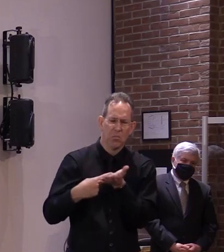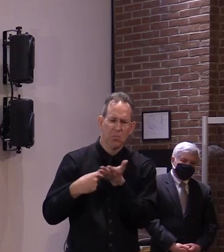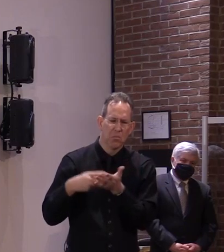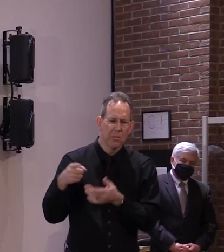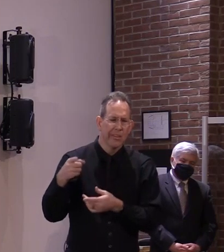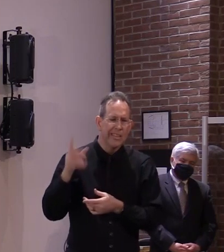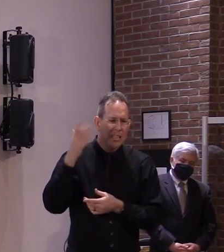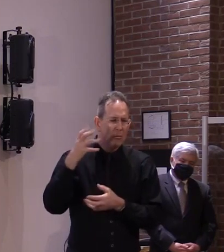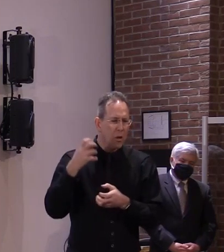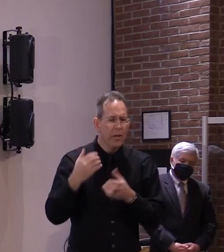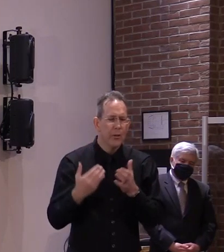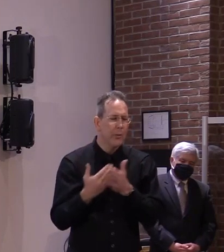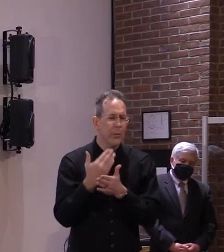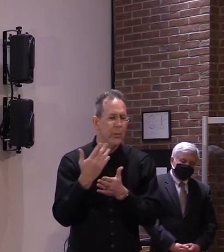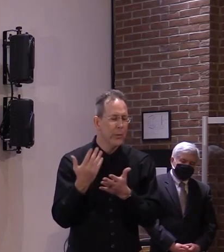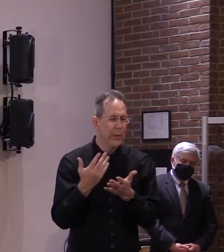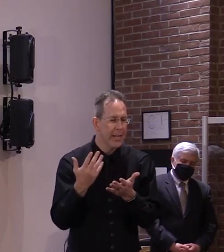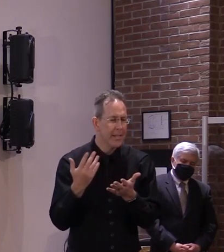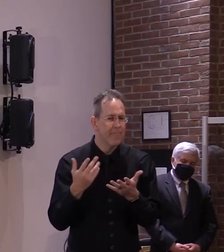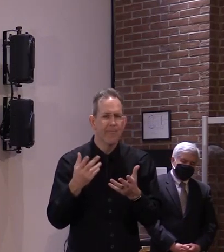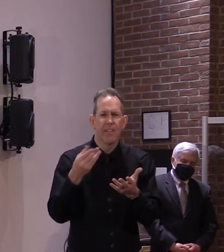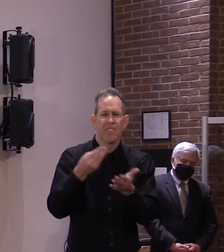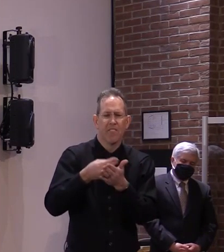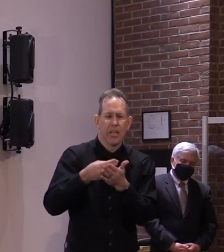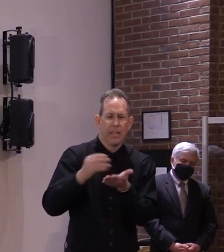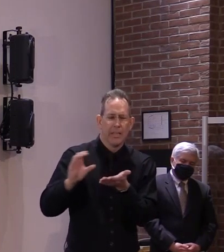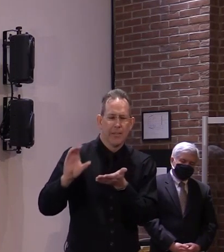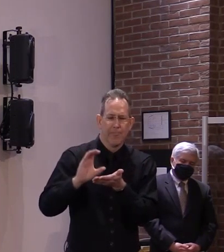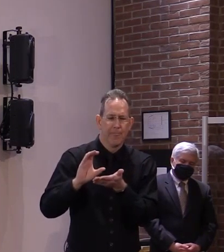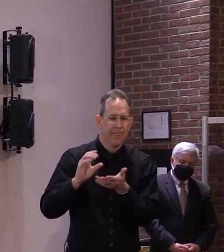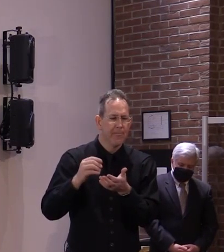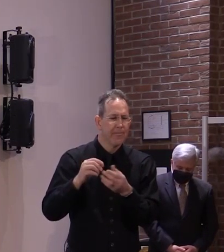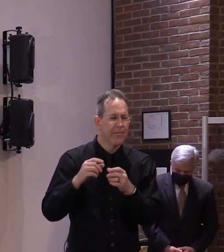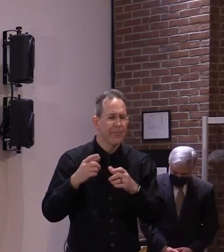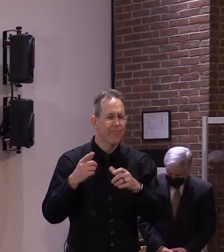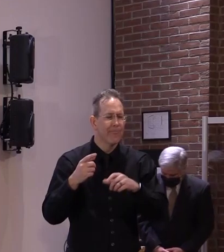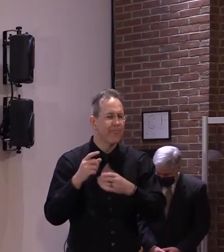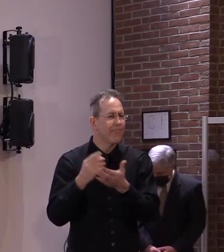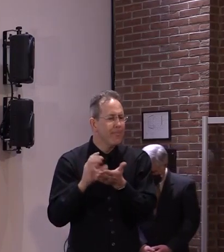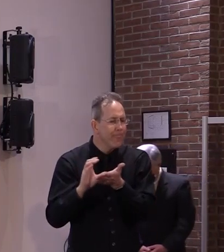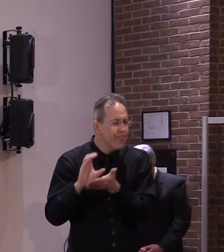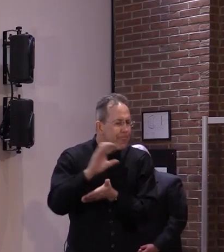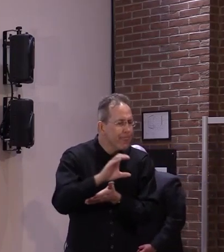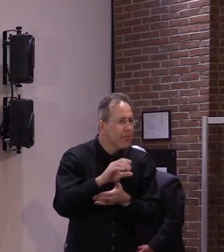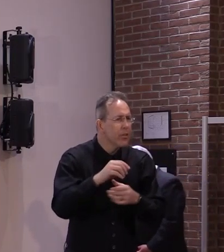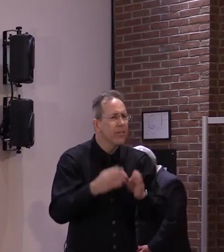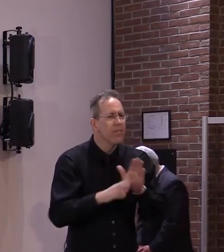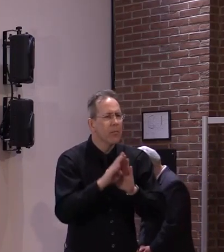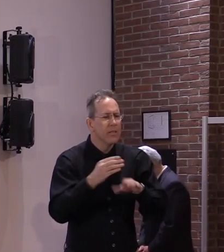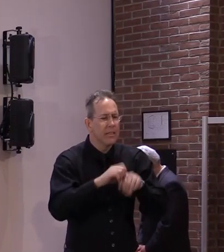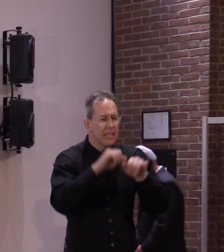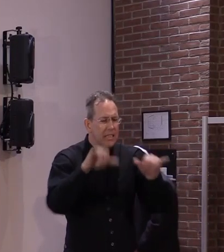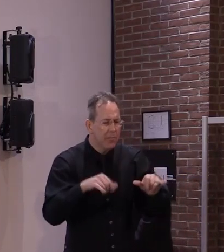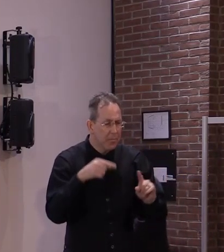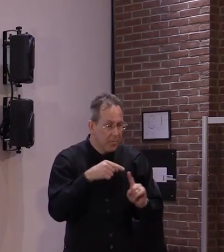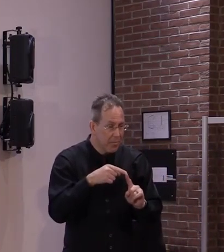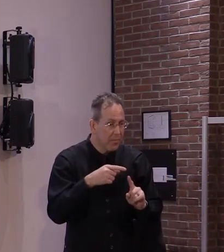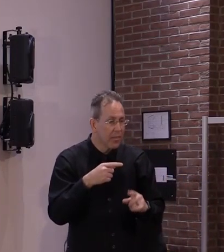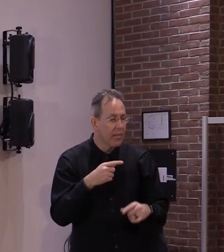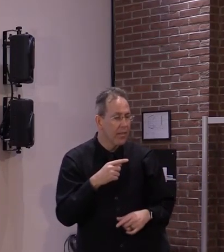standards. Just looking for your take on the issue, age 54, and the phased-in approach to some of the study